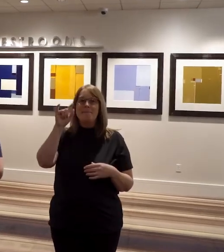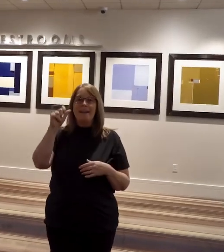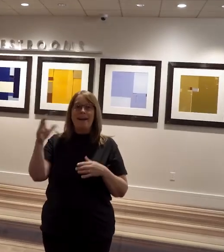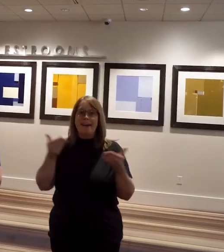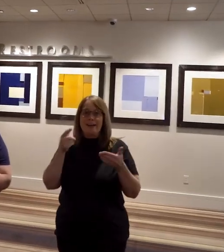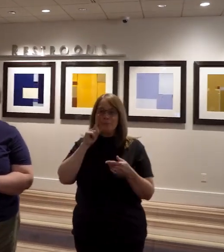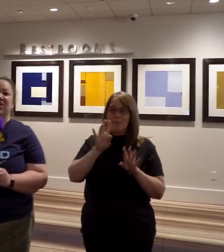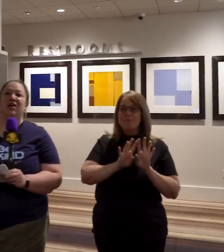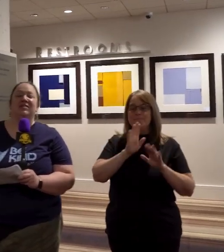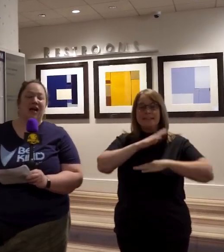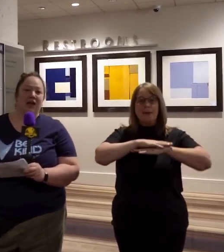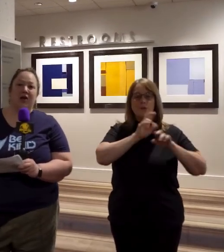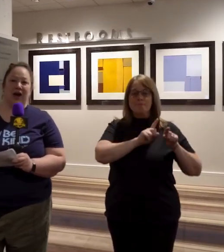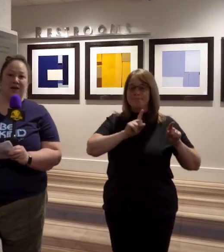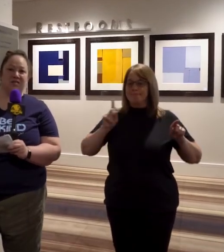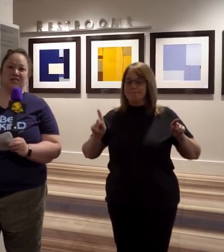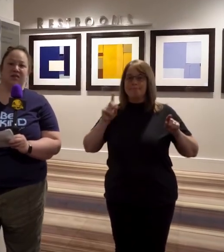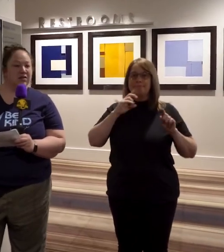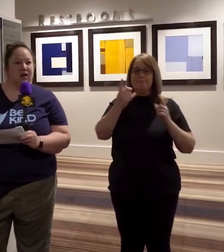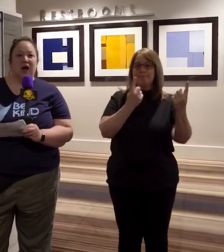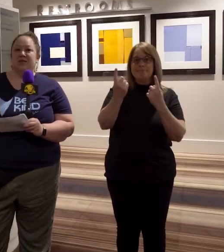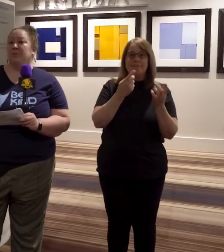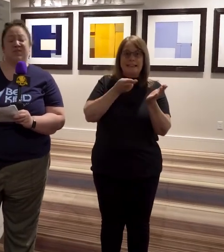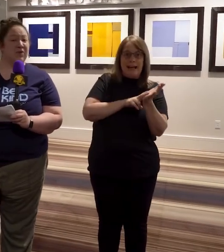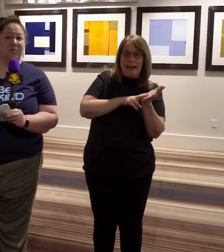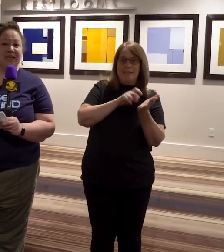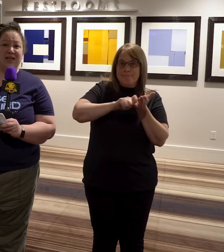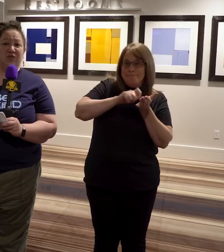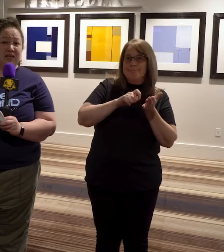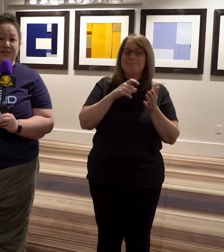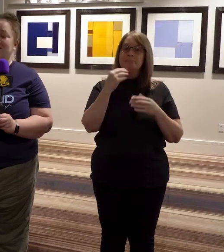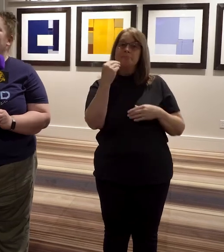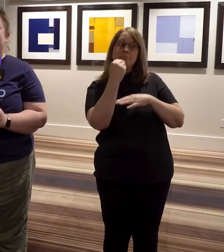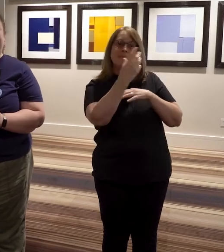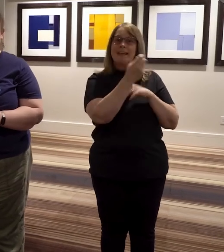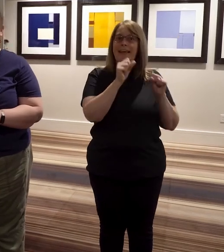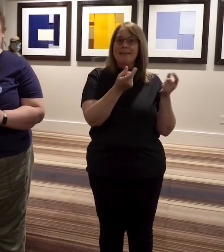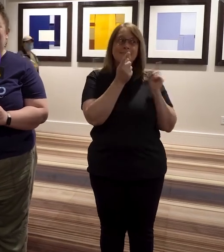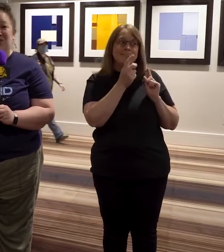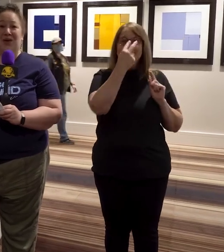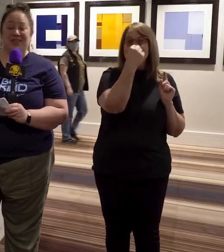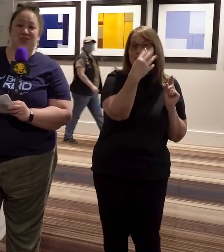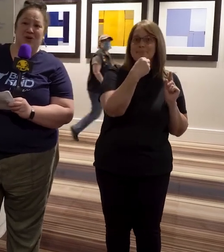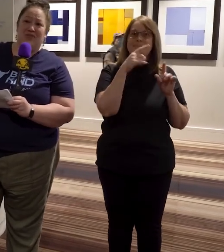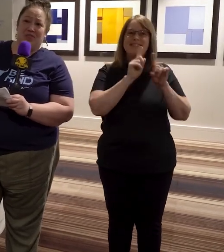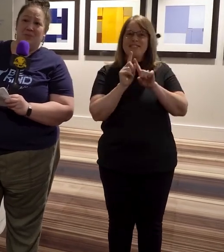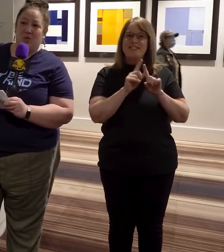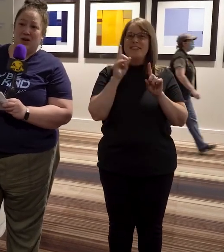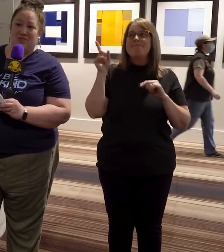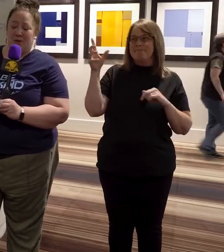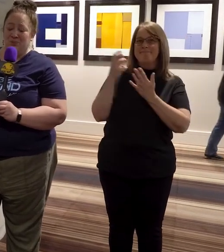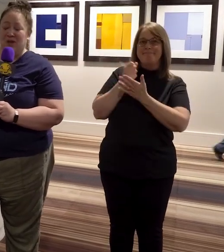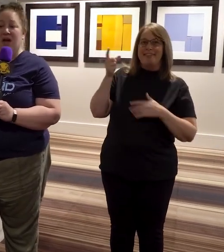guests will be at their tables, signing autographs. Some of them take selfies. They're there to talk to you. That's where you'll find